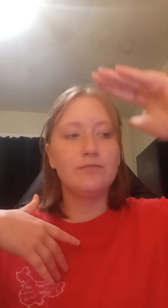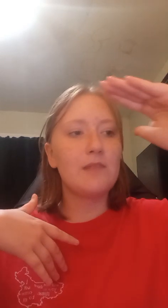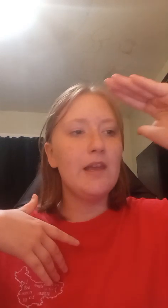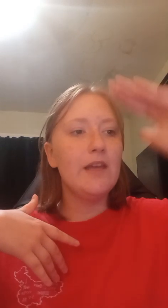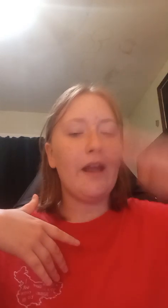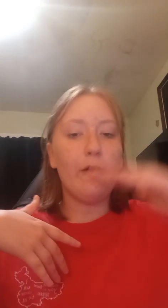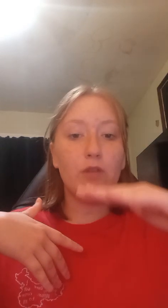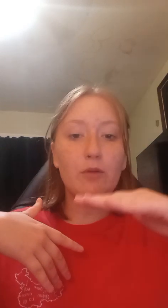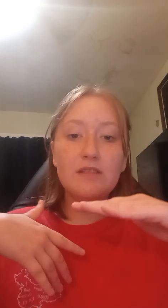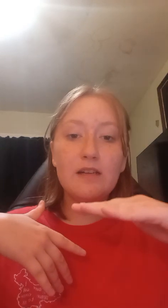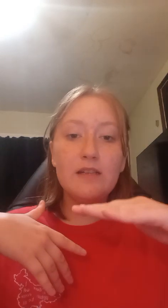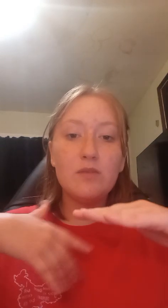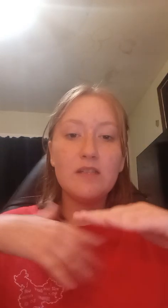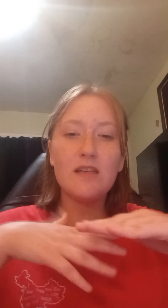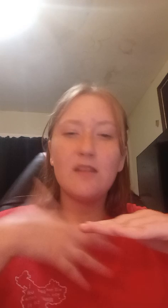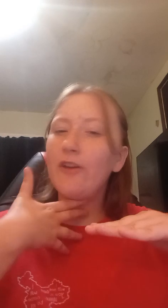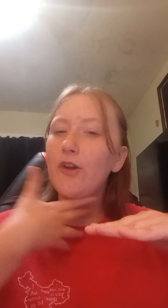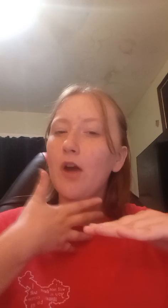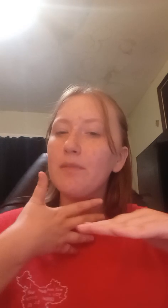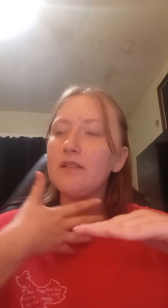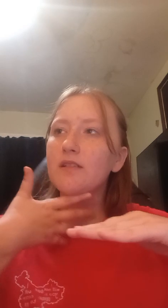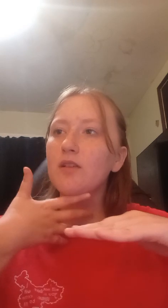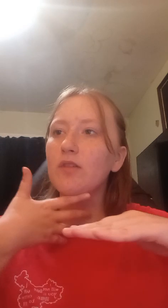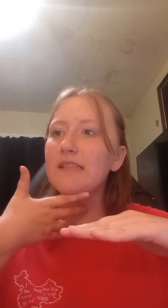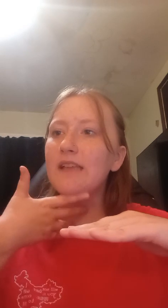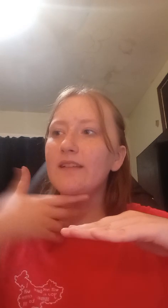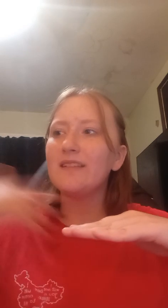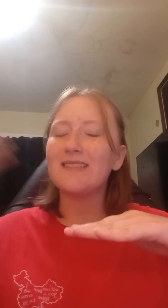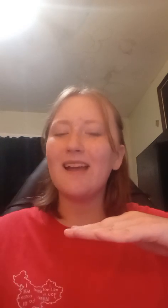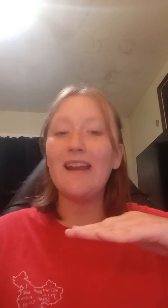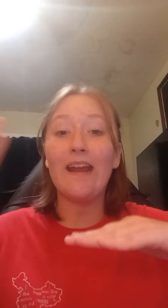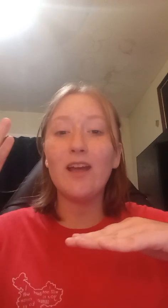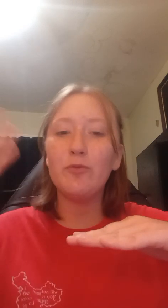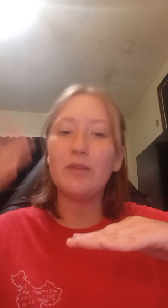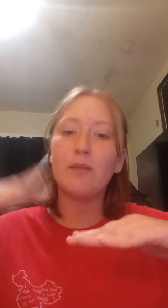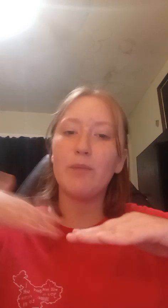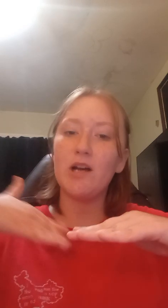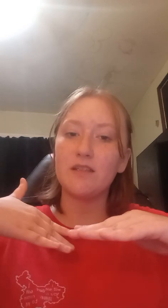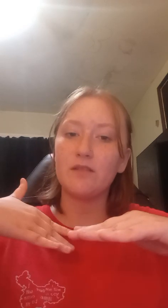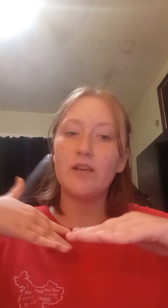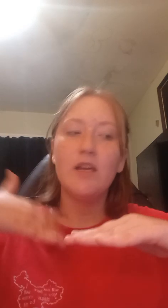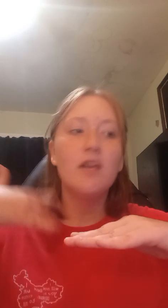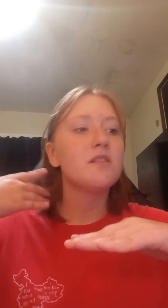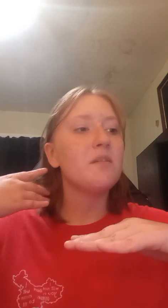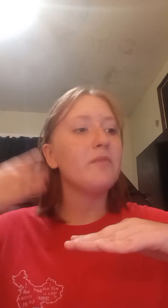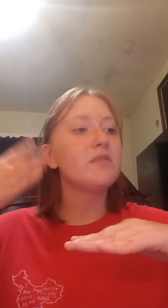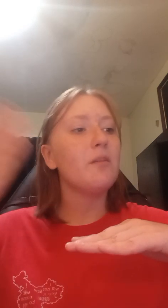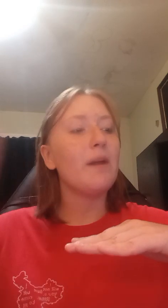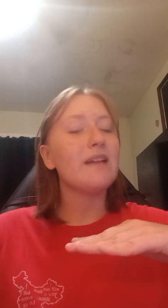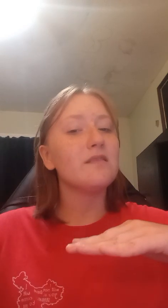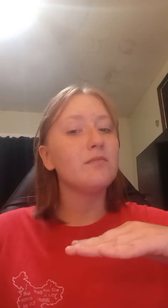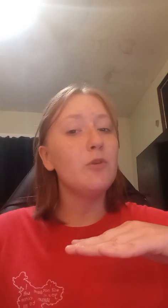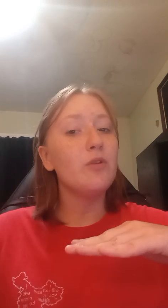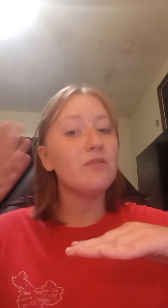Now, lower signs, we'd see the very opposite. So in this case, since it's kind of negative, we think positive. Somebody's mood who's